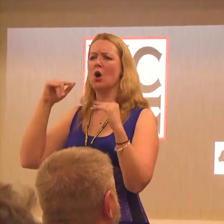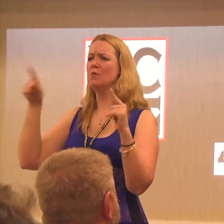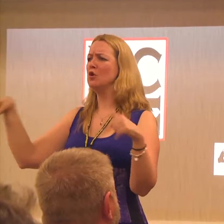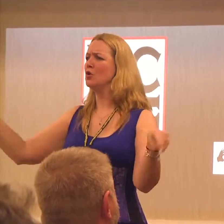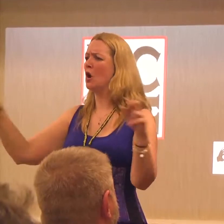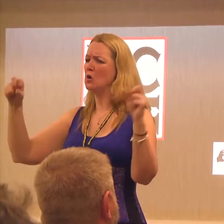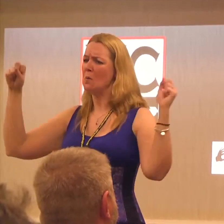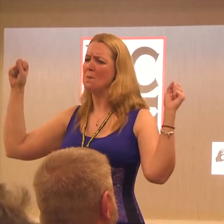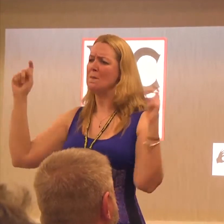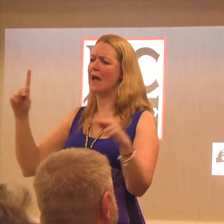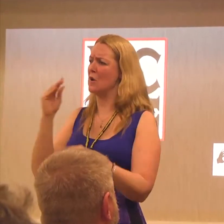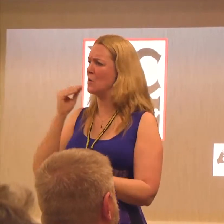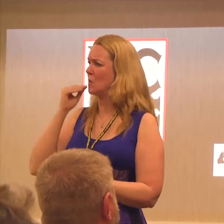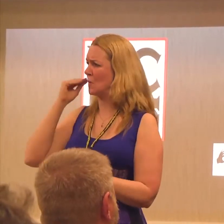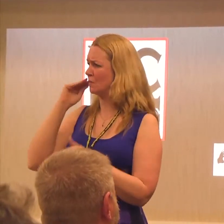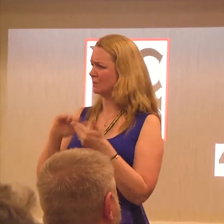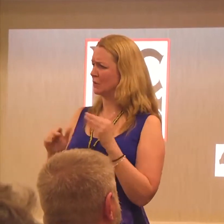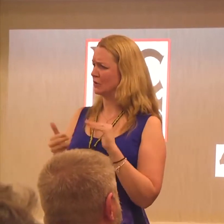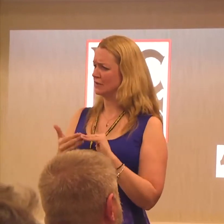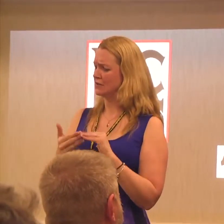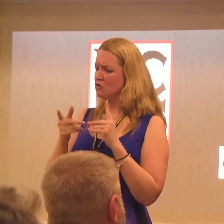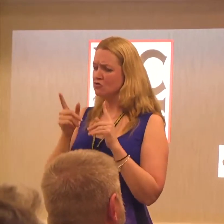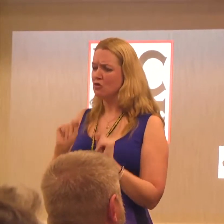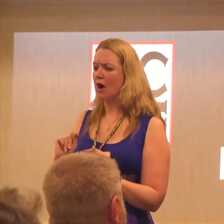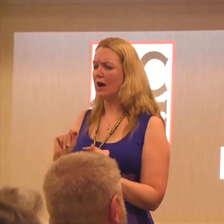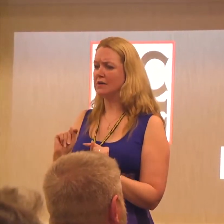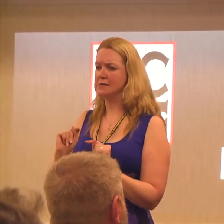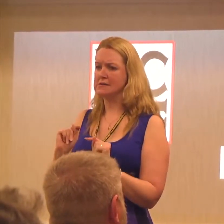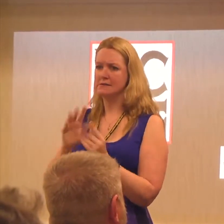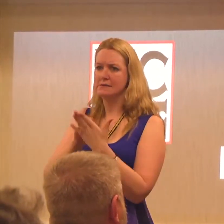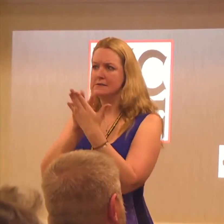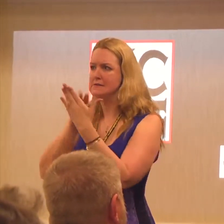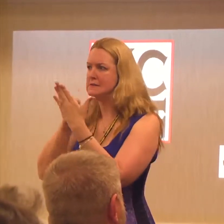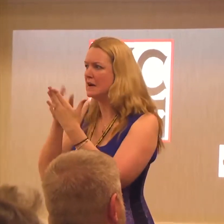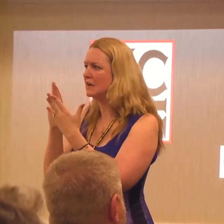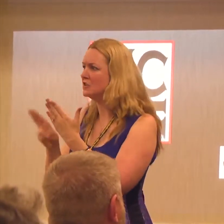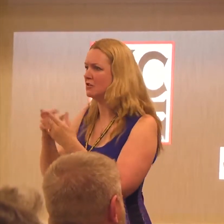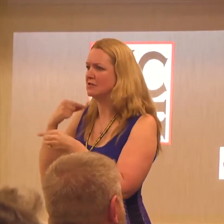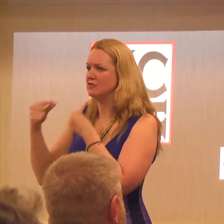your own communities and try to capture the histories of the generations,